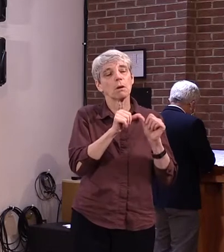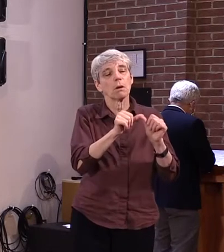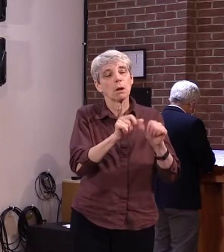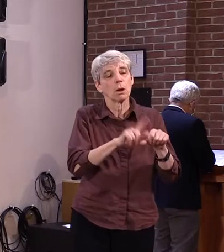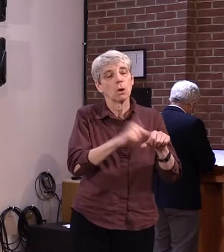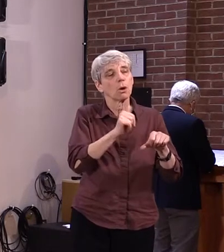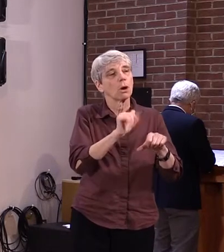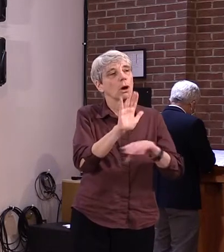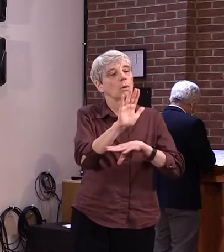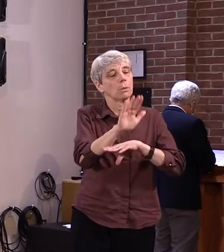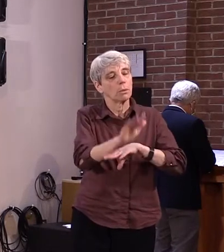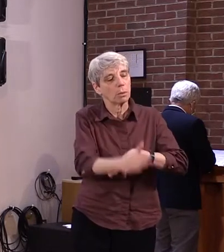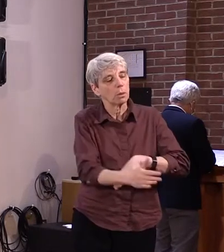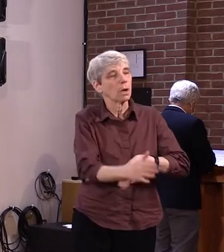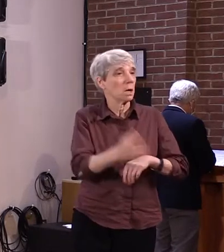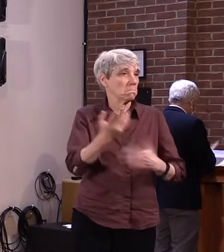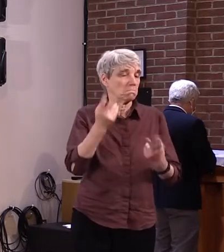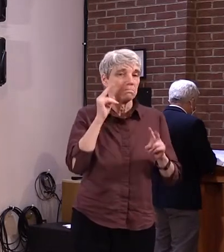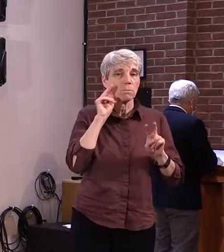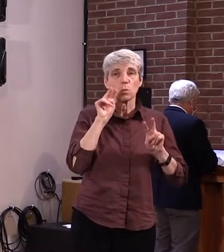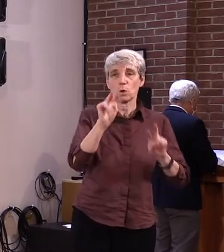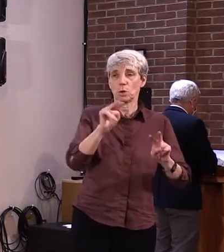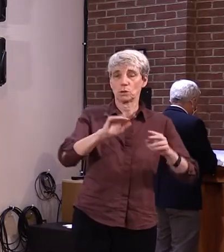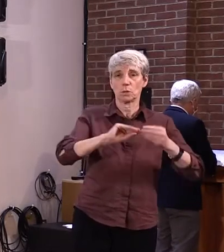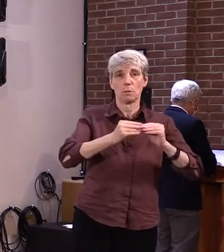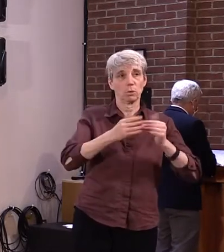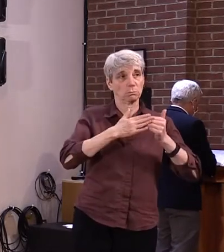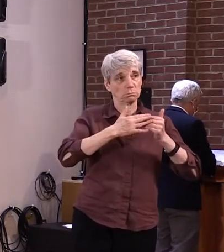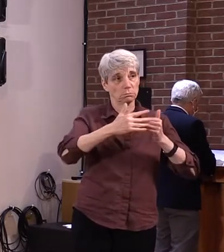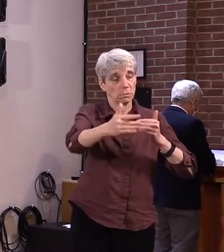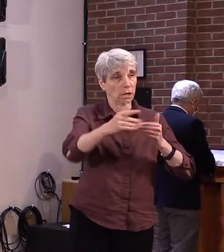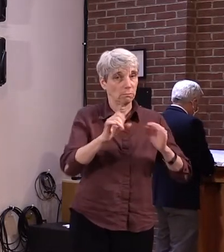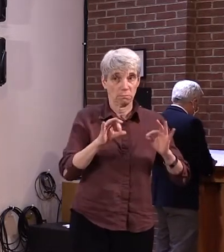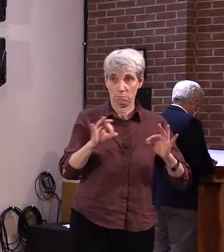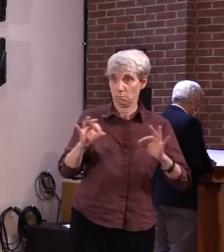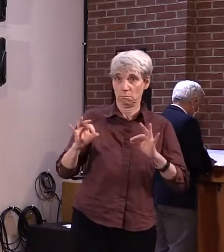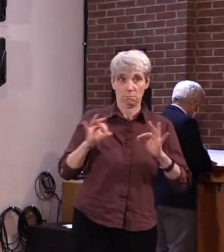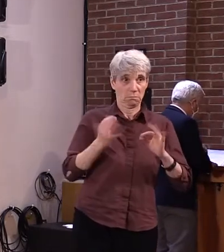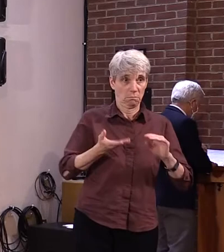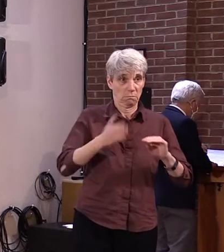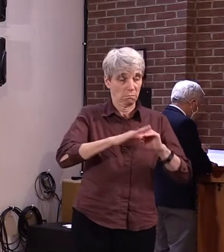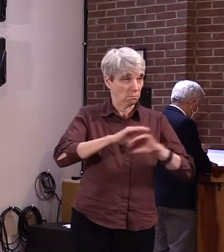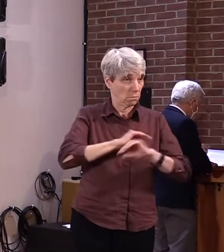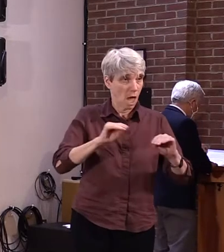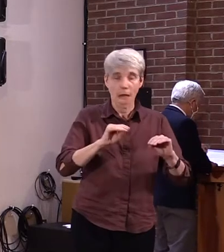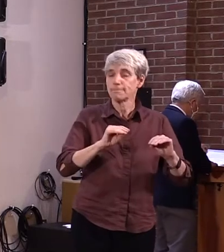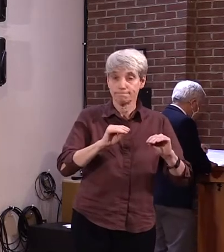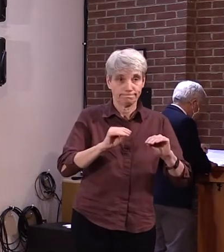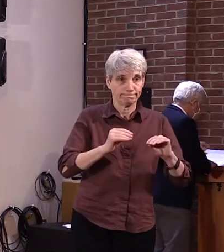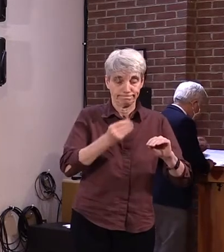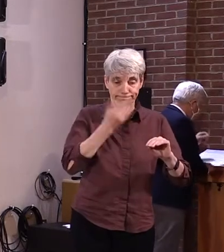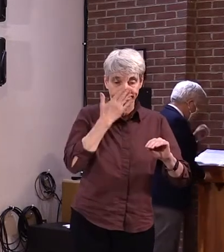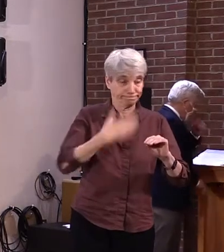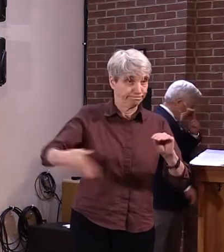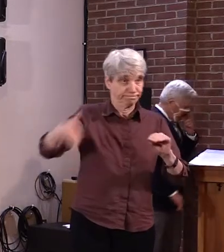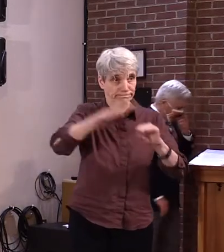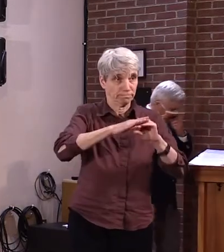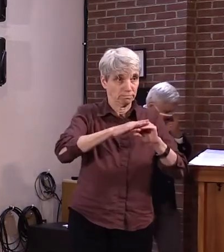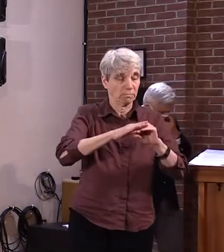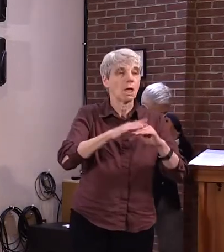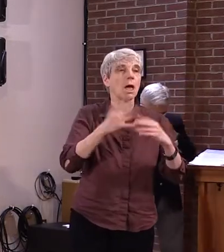closely. And if things continue on fine, that's great. And if they don't, make appropriate